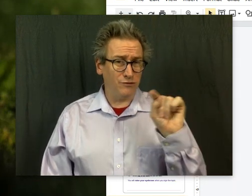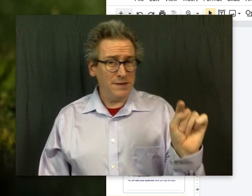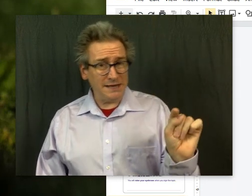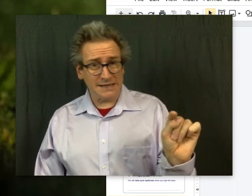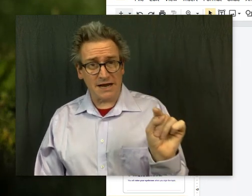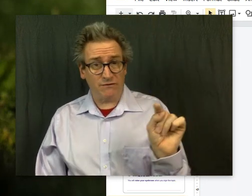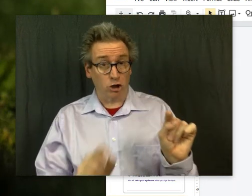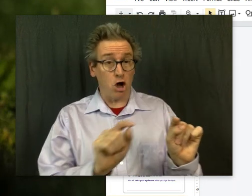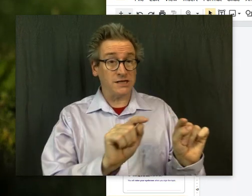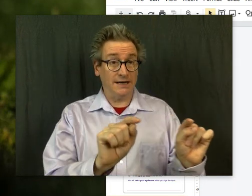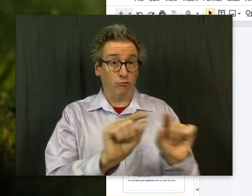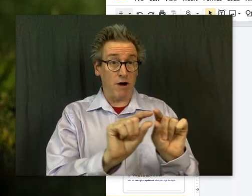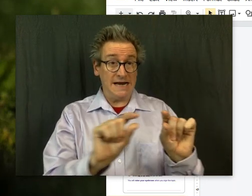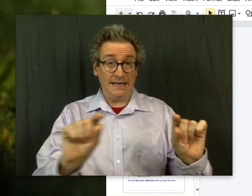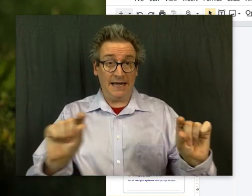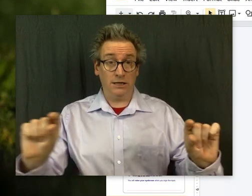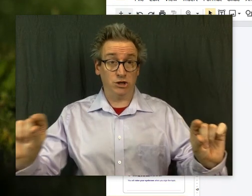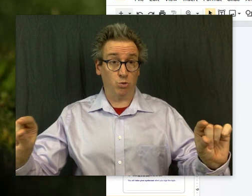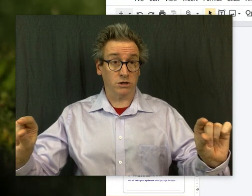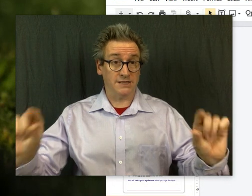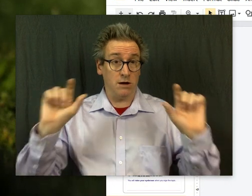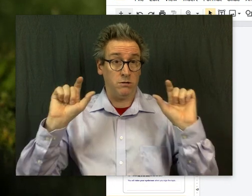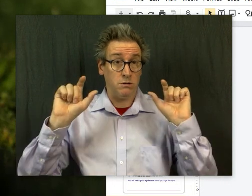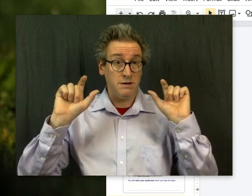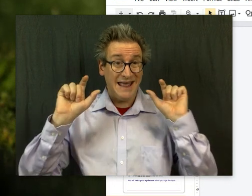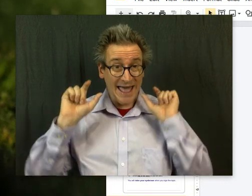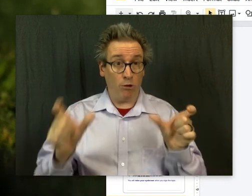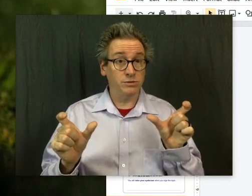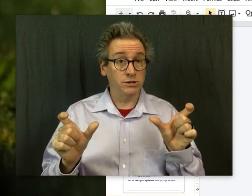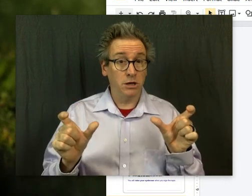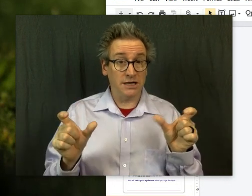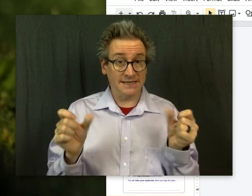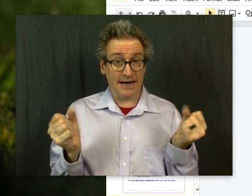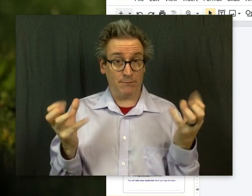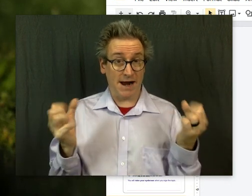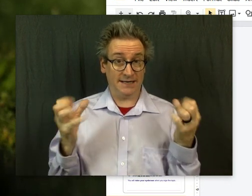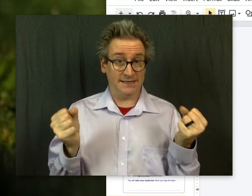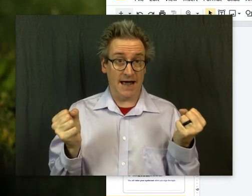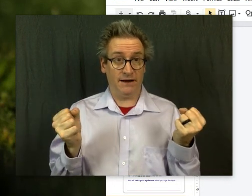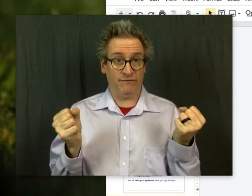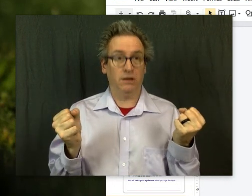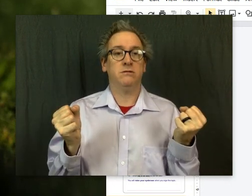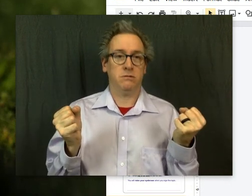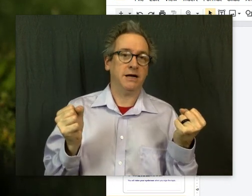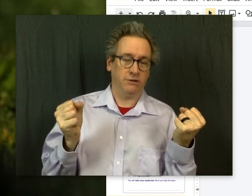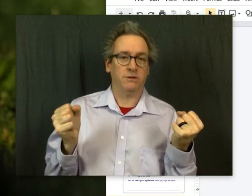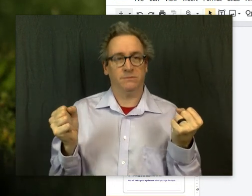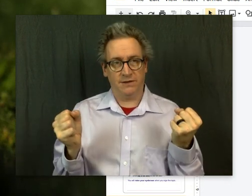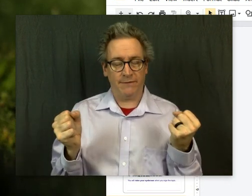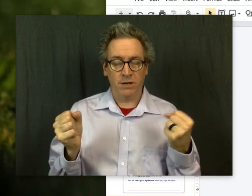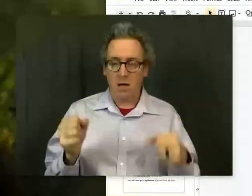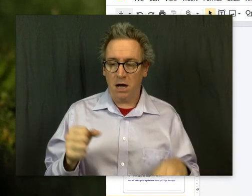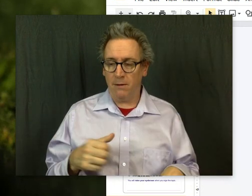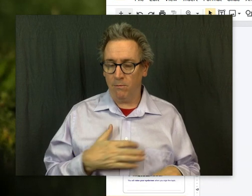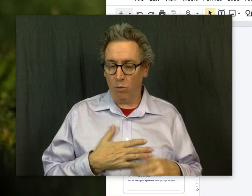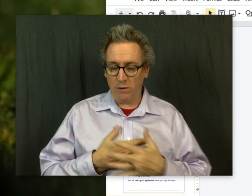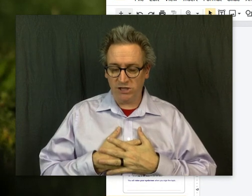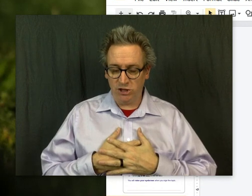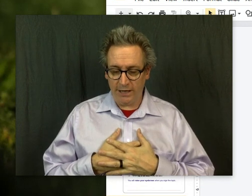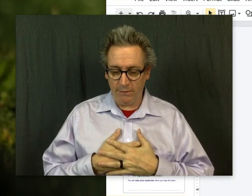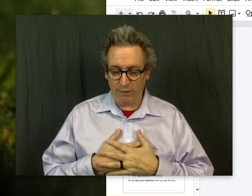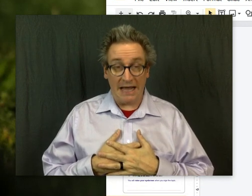So for me, this kind of glossing, writing the English words down helps, because then I can practice that and feel, oh, I got the rhythms of that.